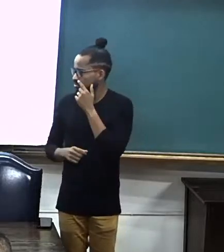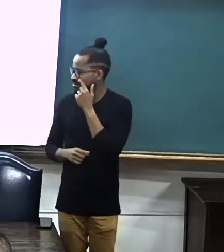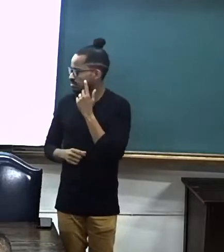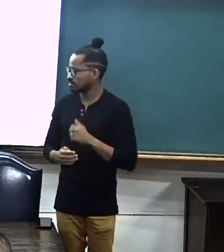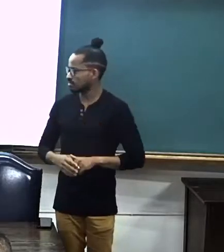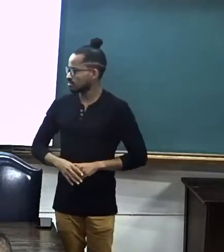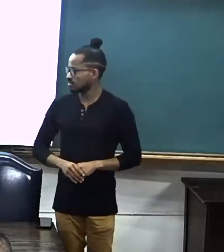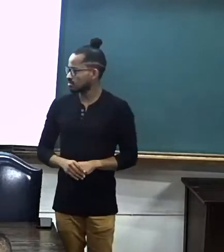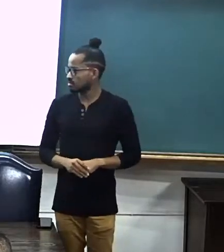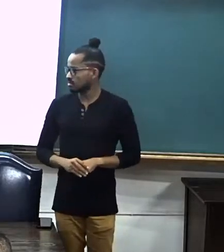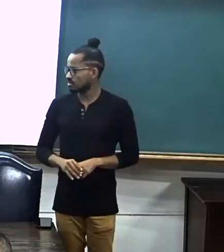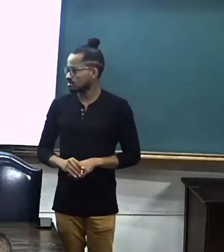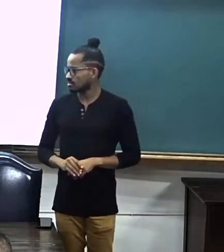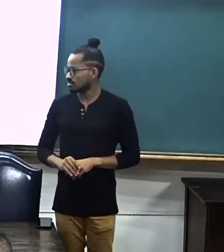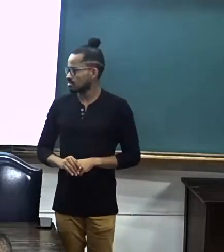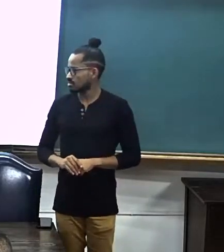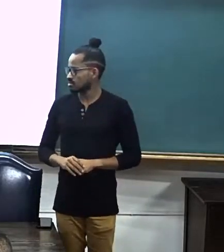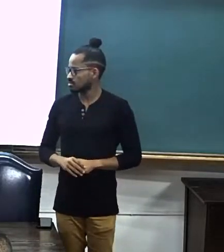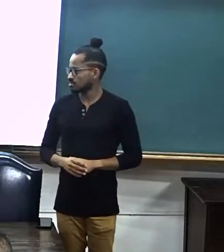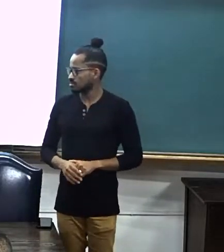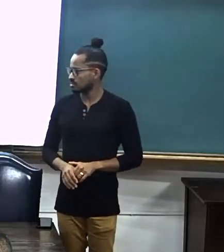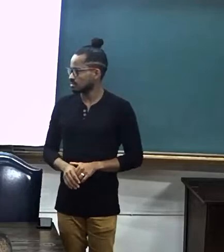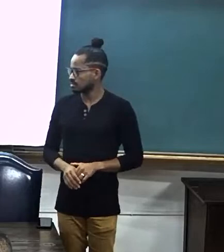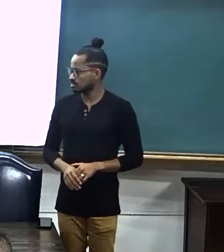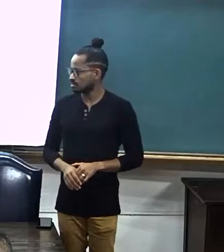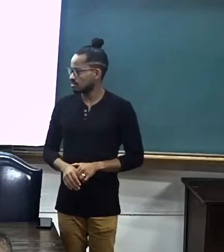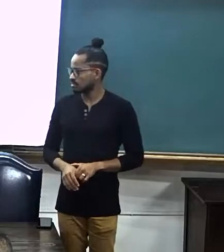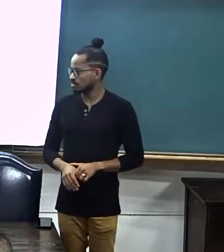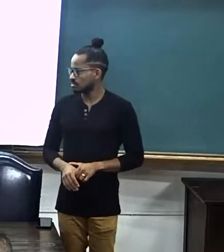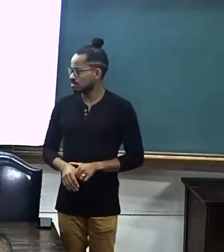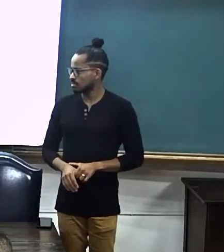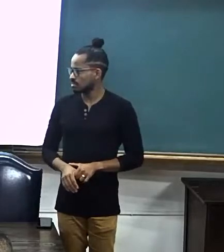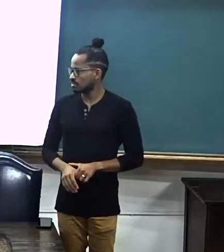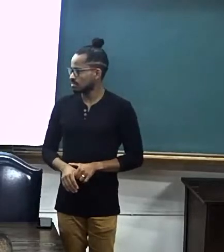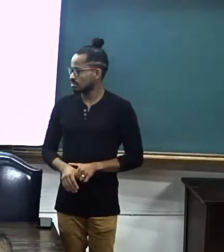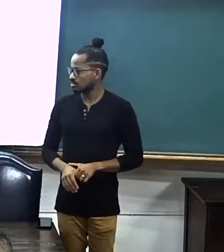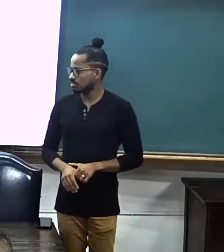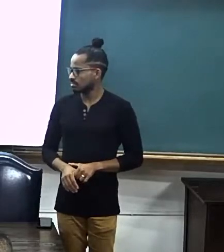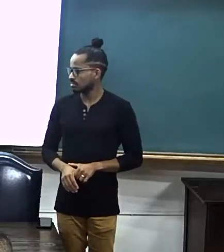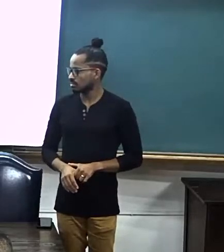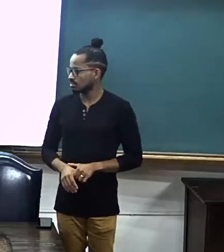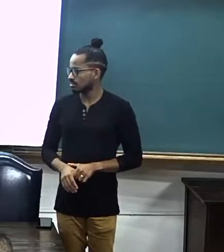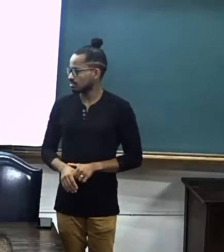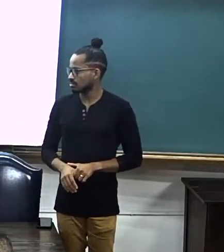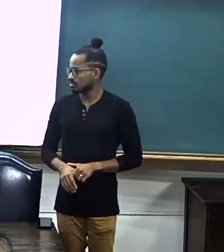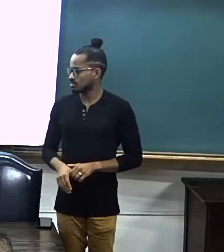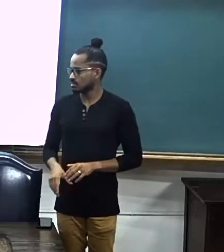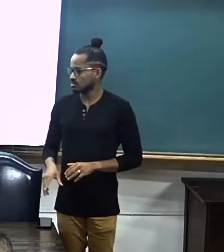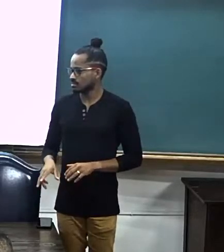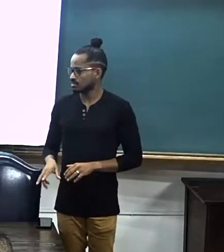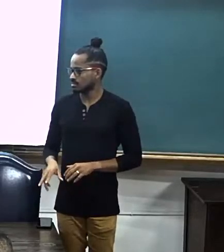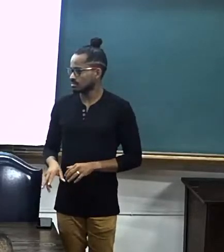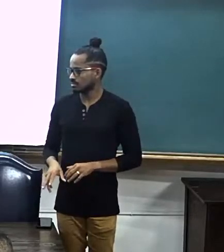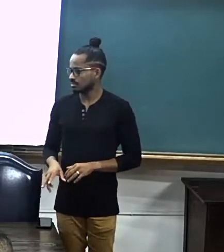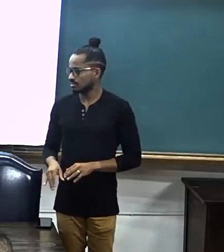in you. So whenever you want me to interpret, you will stop and I talk to them. Thank you.